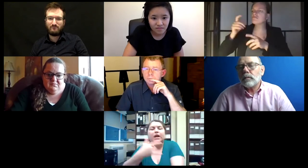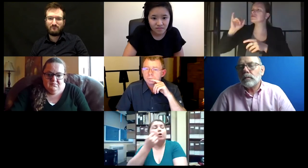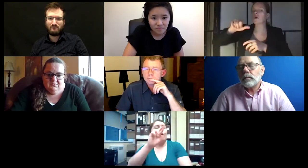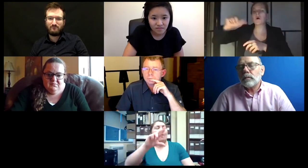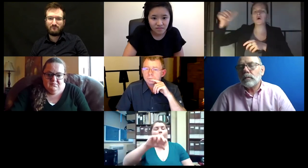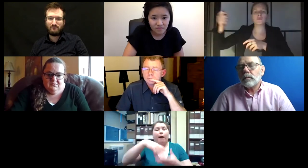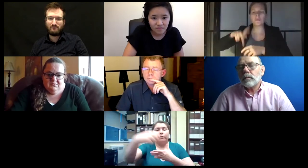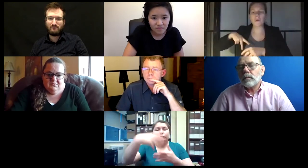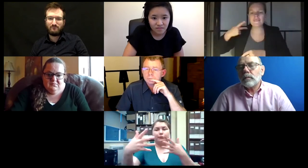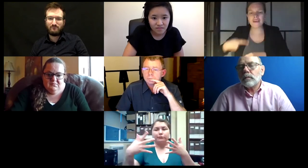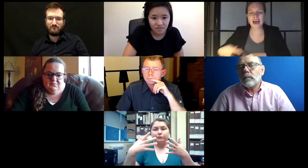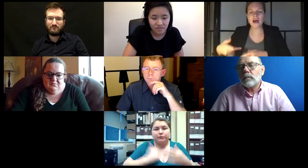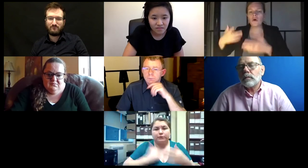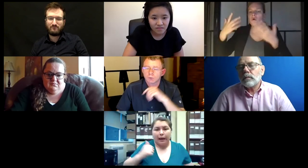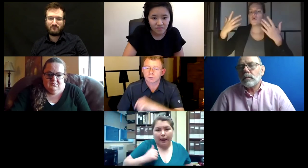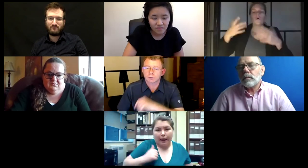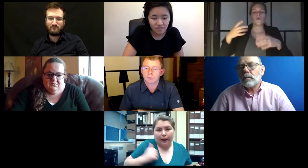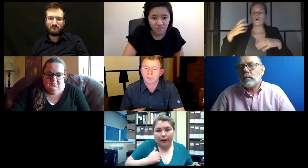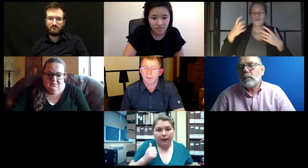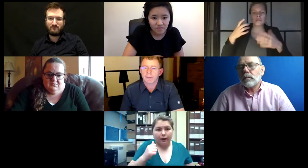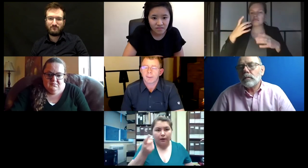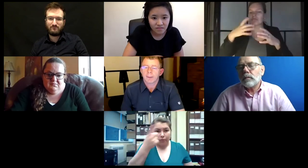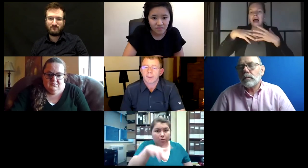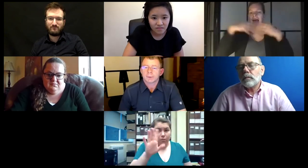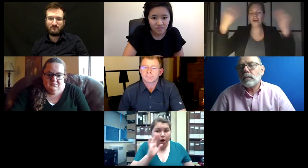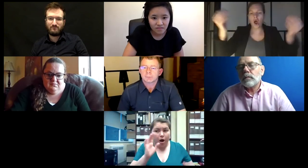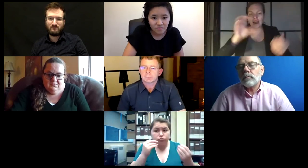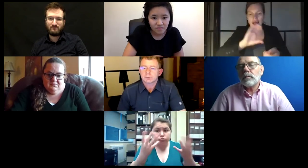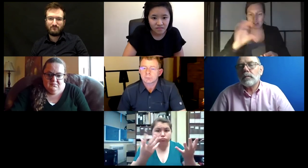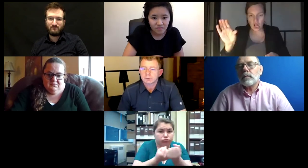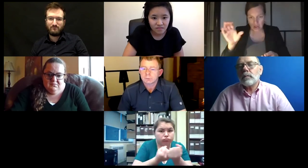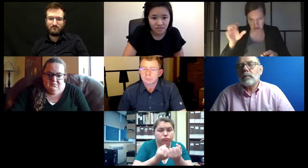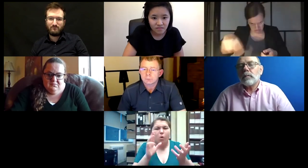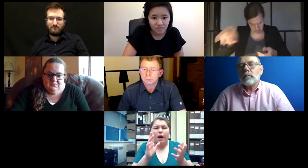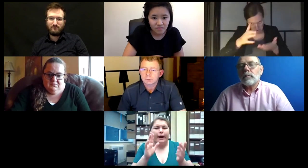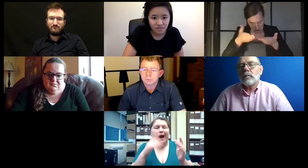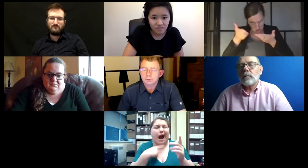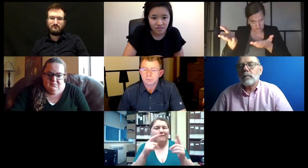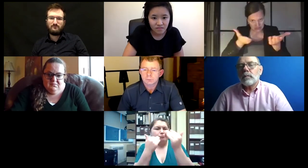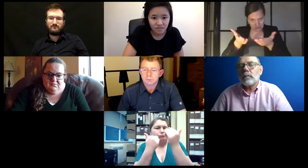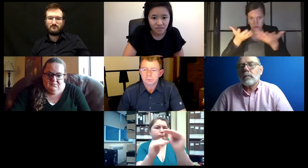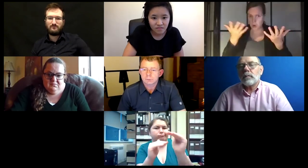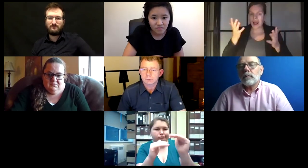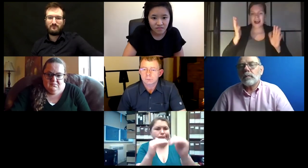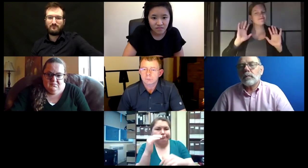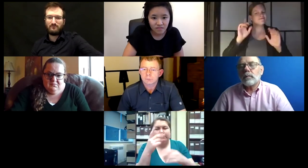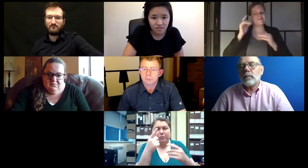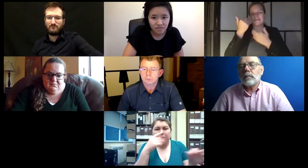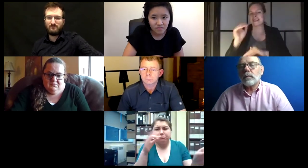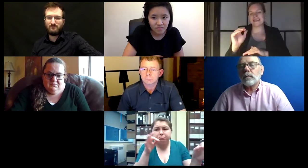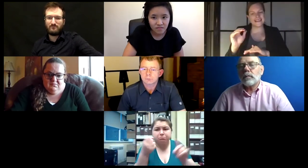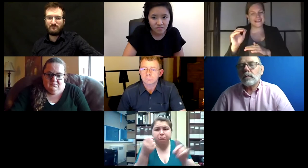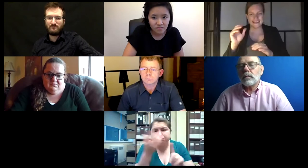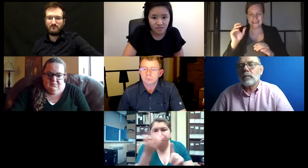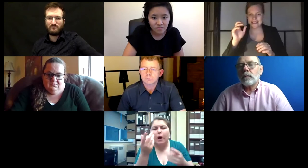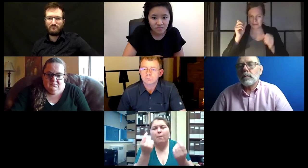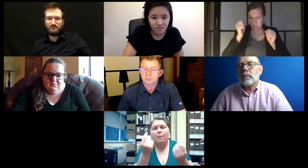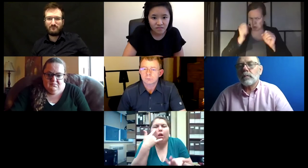who is looking to work in a different province or to work outside of Canada. Are there supports that you can provide? I